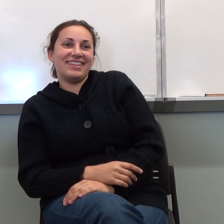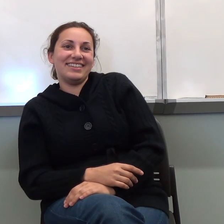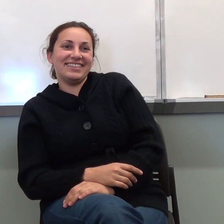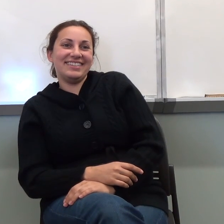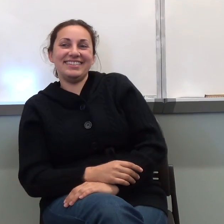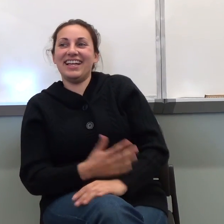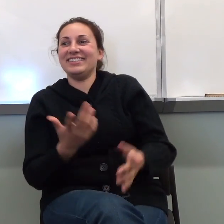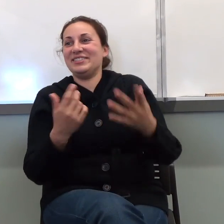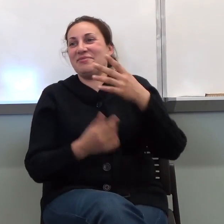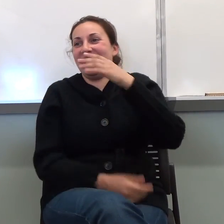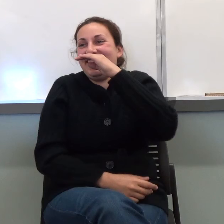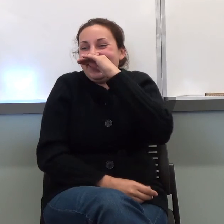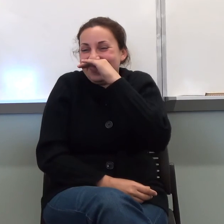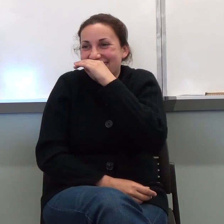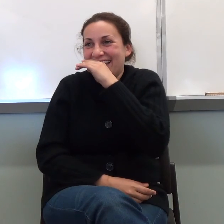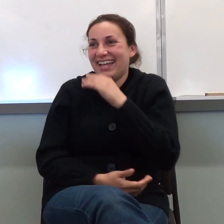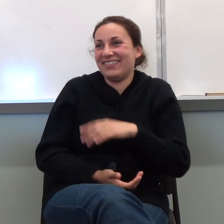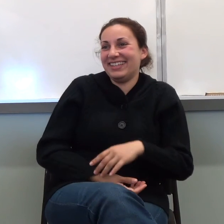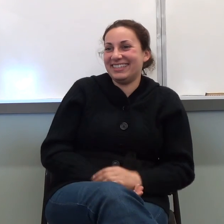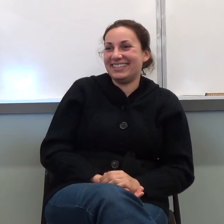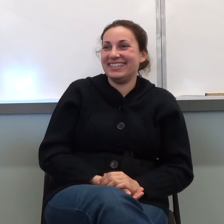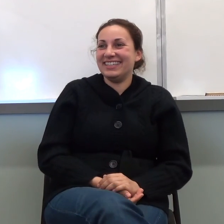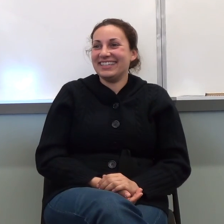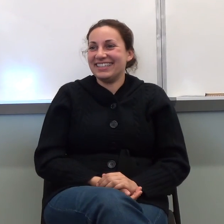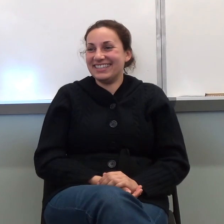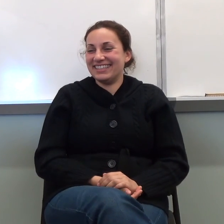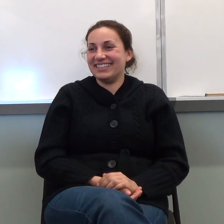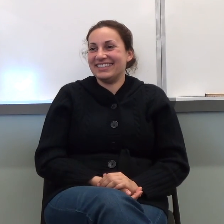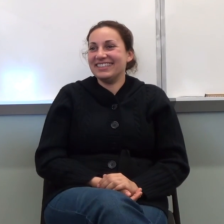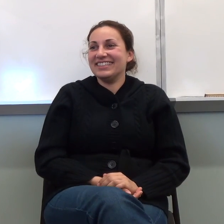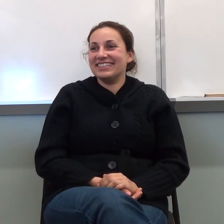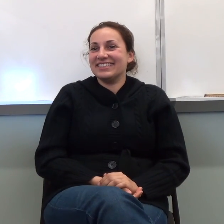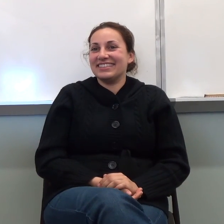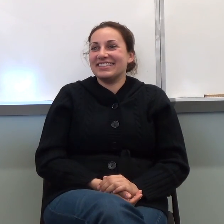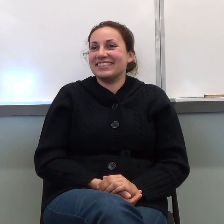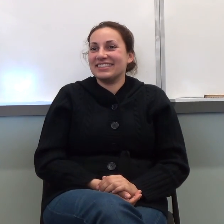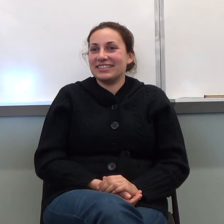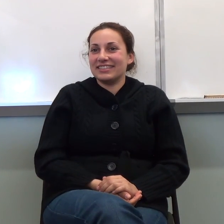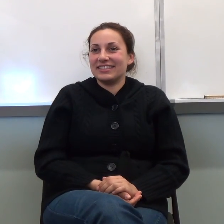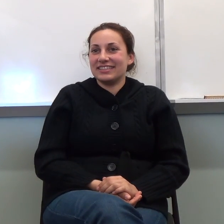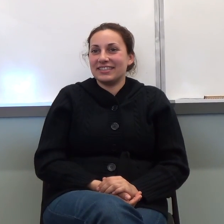Let's see. Not too bad. Can't have It's, it. let's